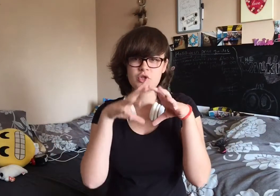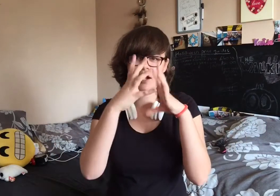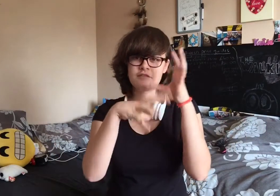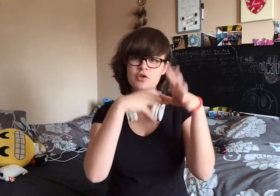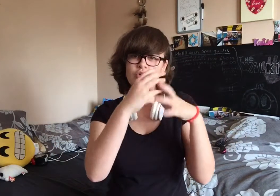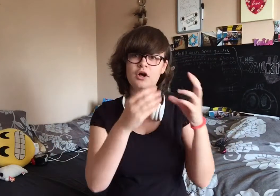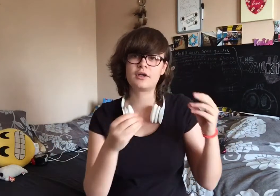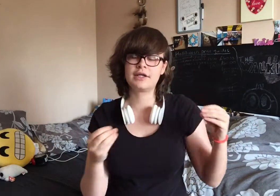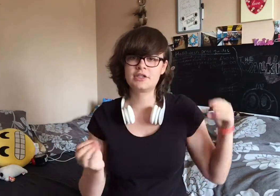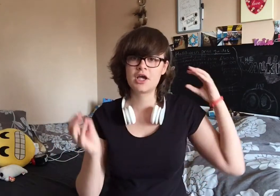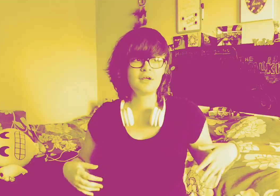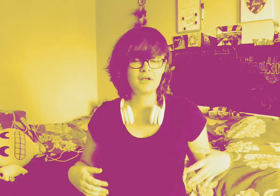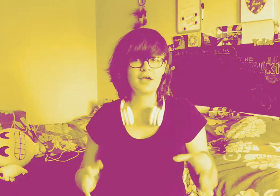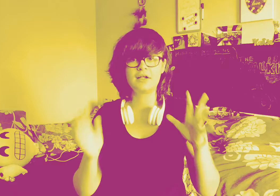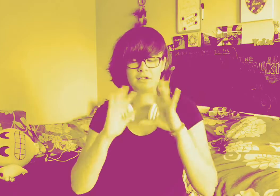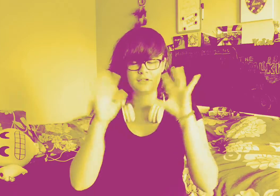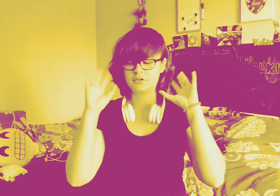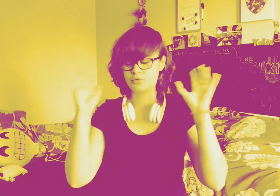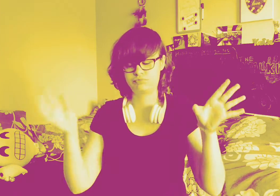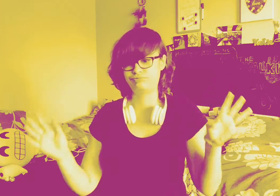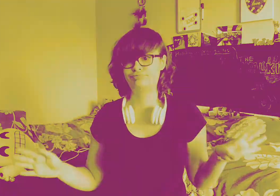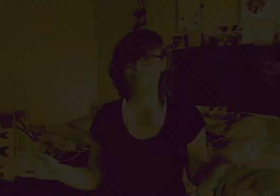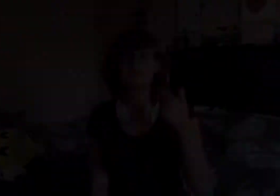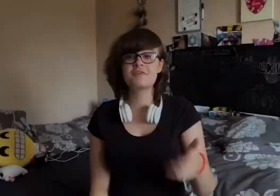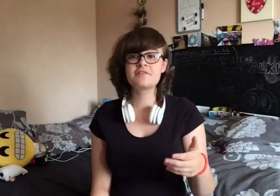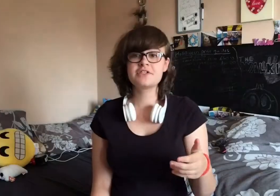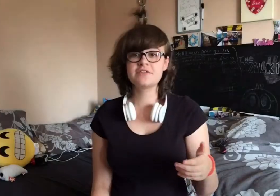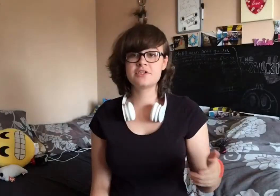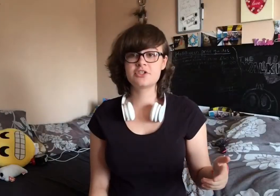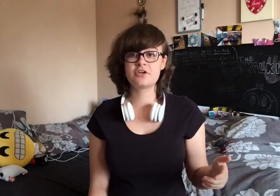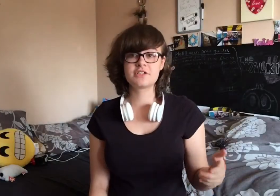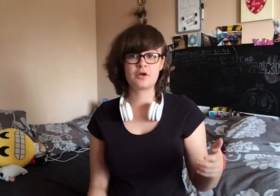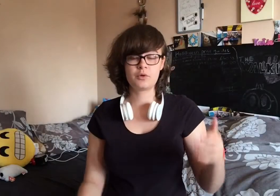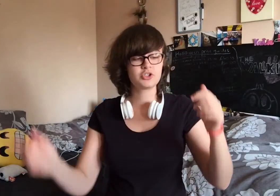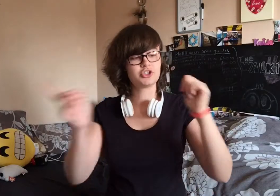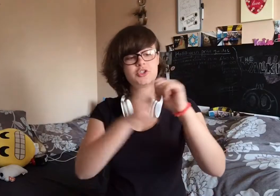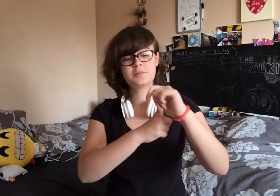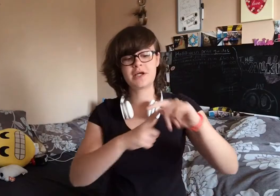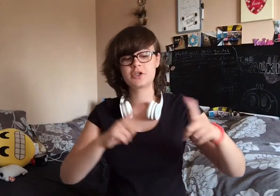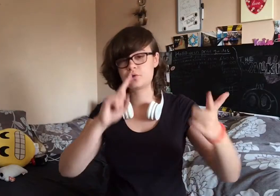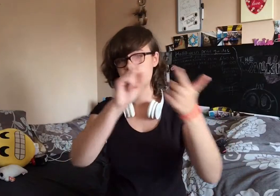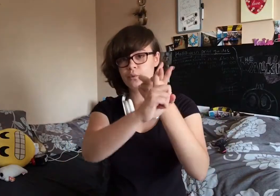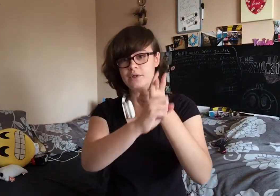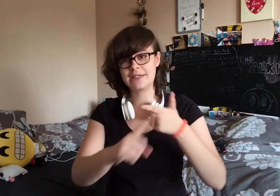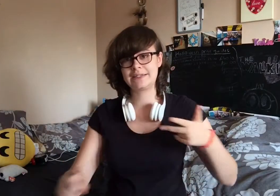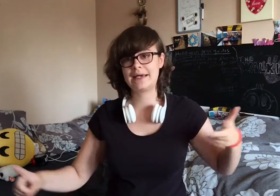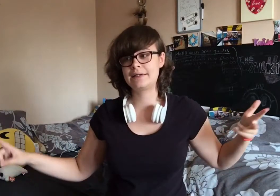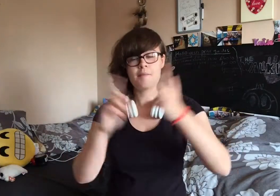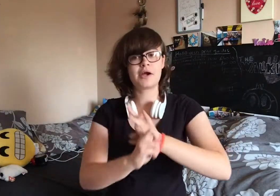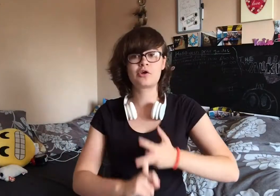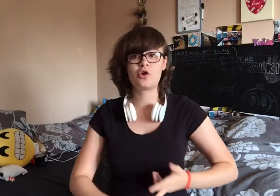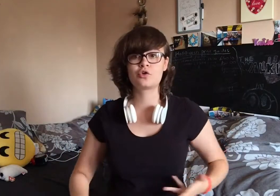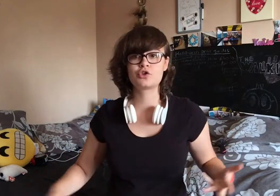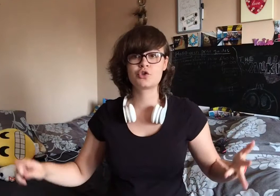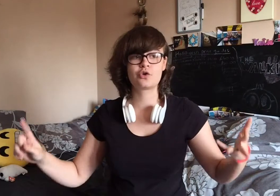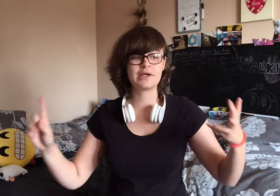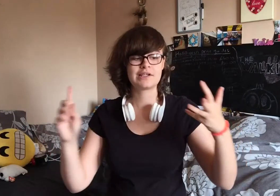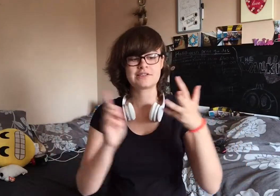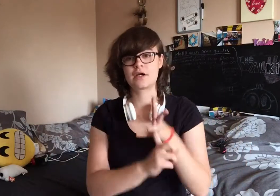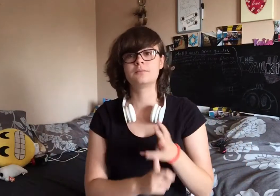I'll have no cartilage. My favourite TV shows that I watch are Supernatural, The Walking Dead, American Horror Story, and Scum,